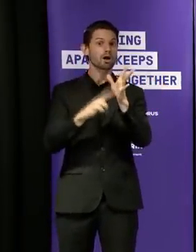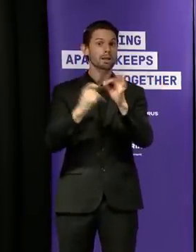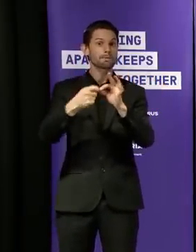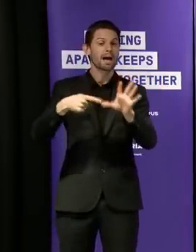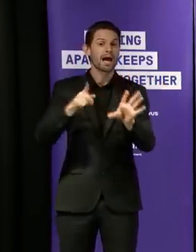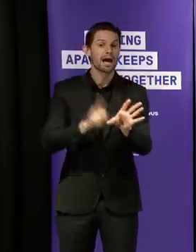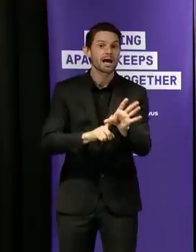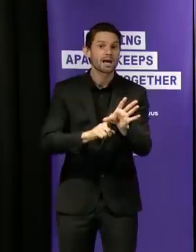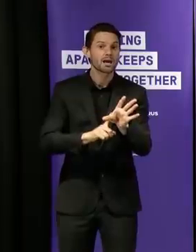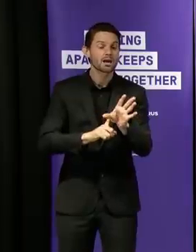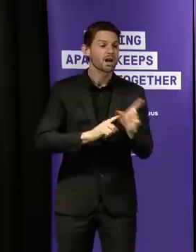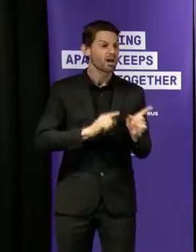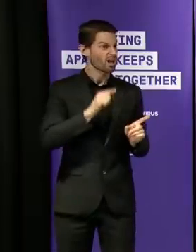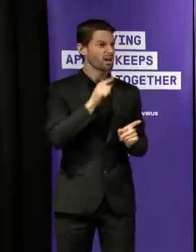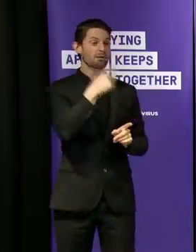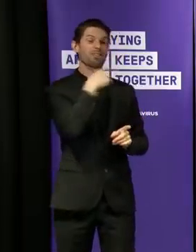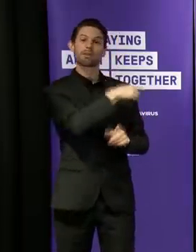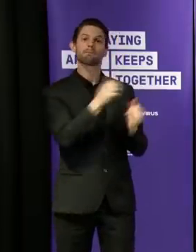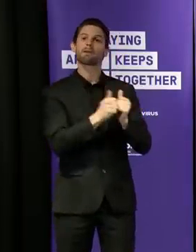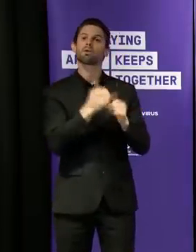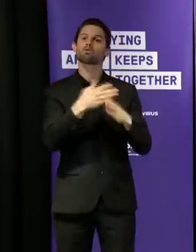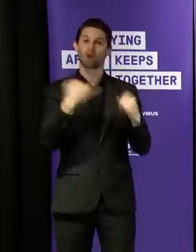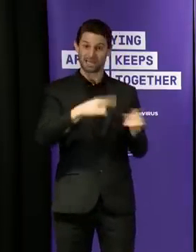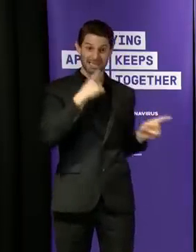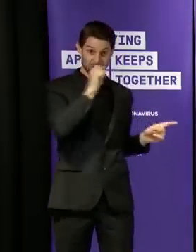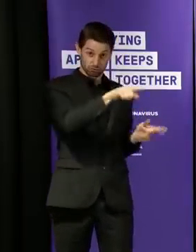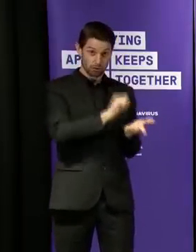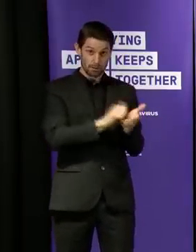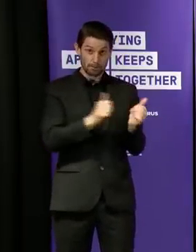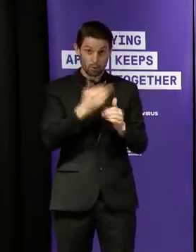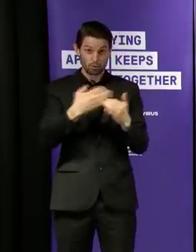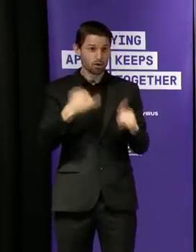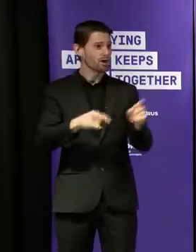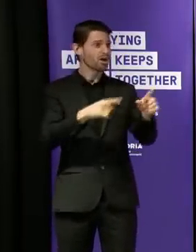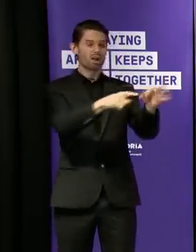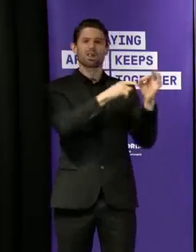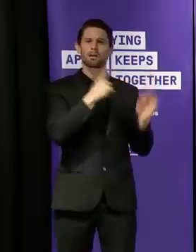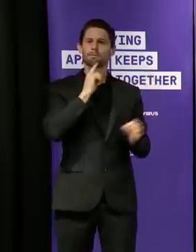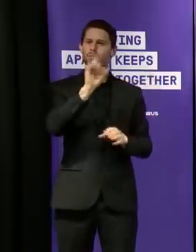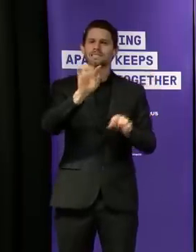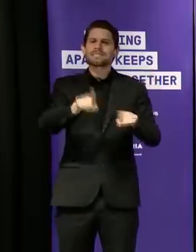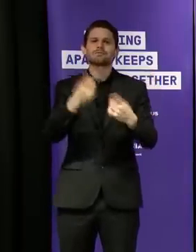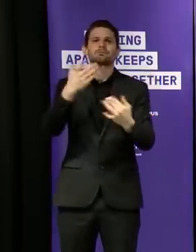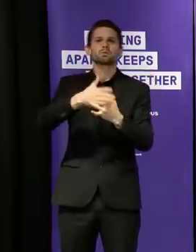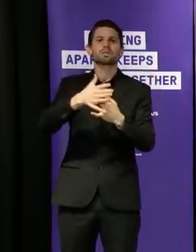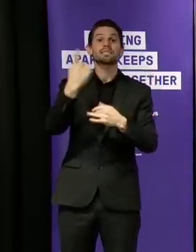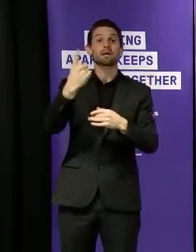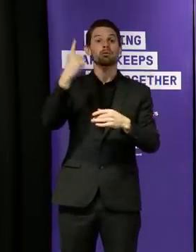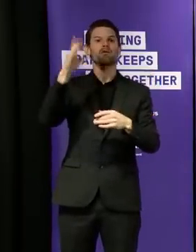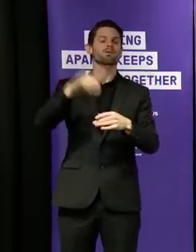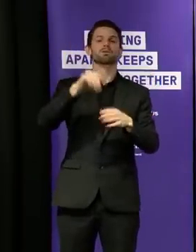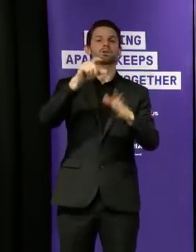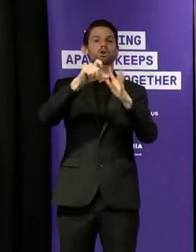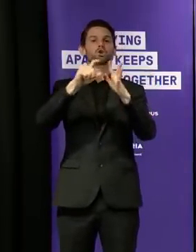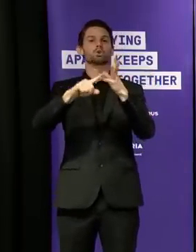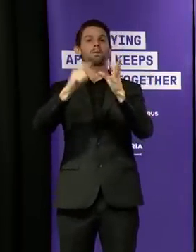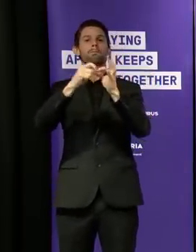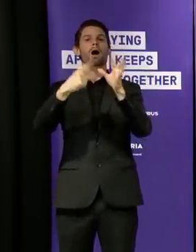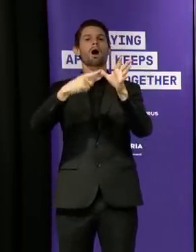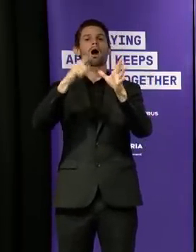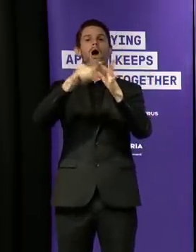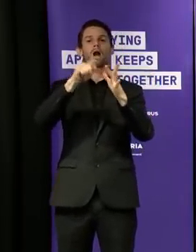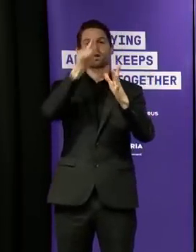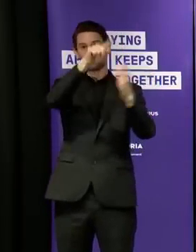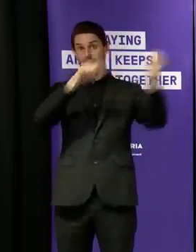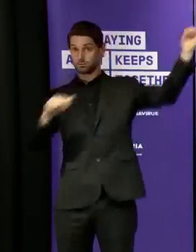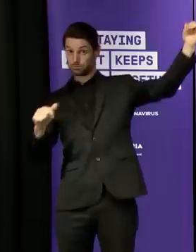not whether the whole thing's an administrative issue. The whole thing's an administrative issue. I guess the issue is, what's the difference between someone coming from Dubai doing their 2 weeks quarantine in Sydney, then getting on